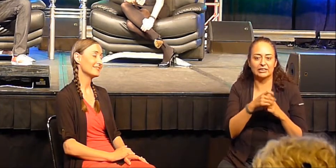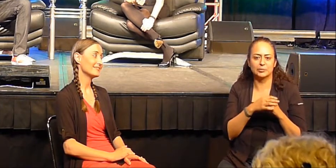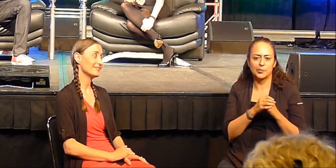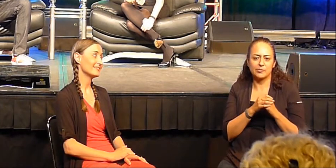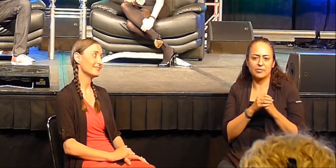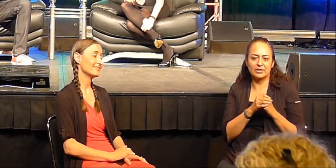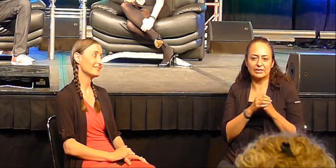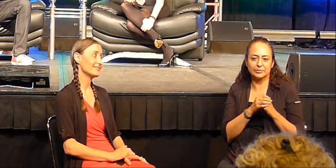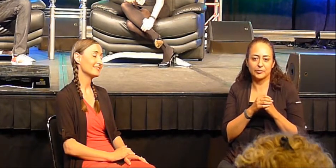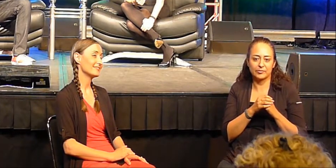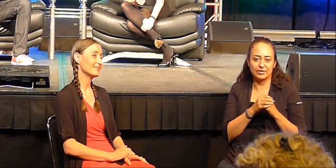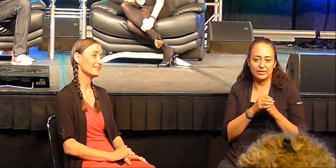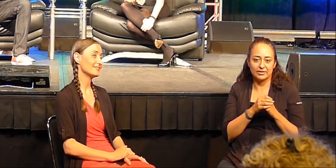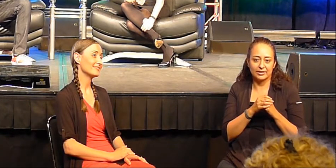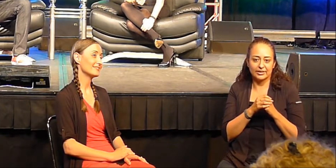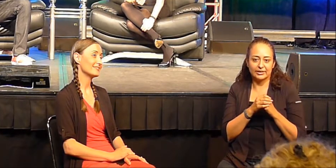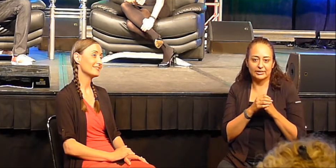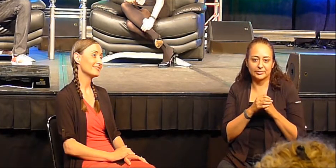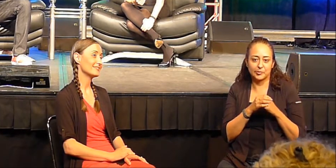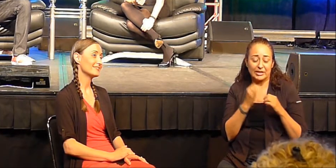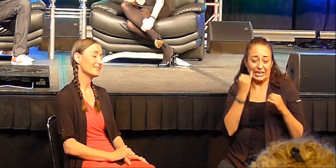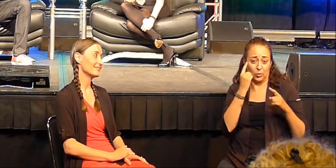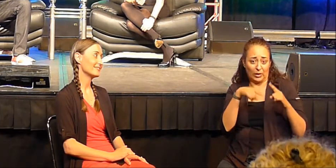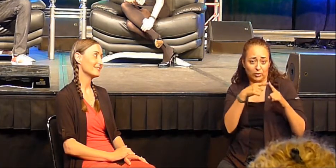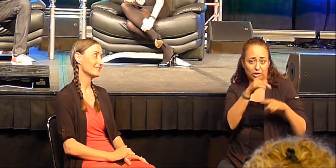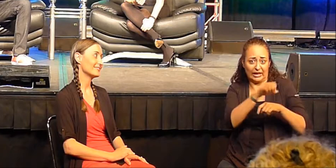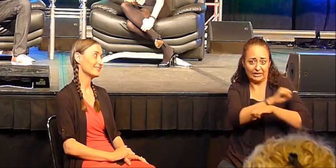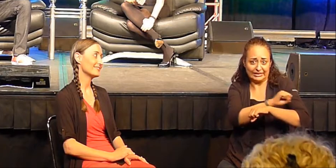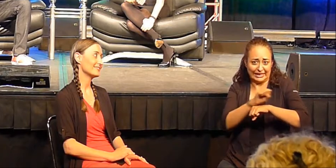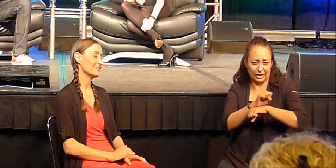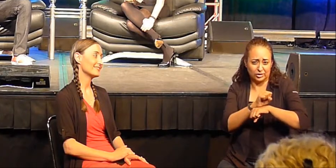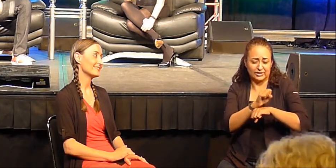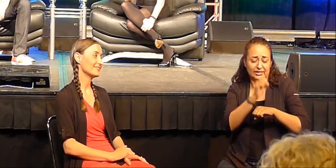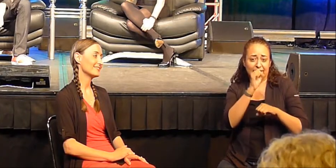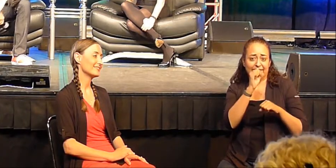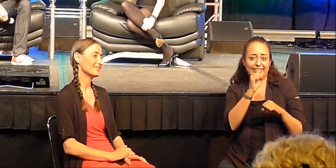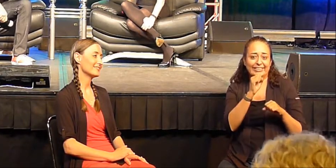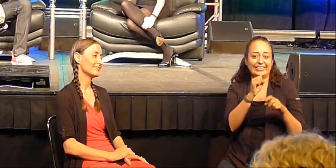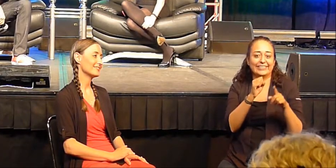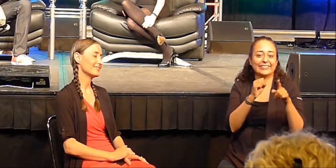please look straight in the camera down the middle and say your 3 famous words?